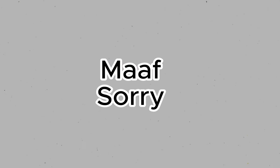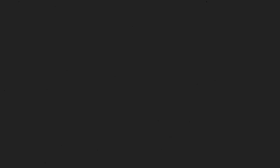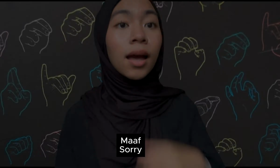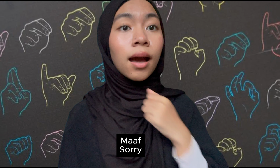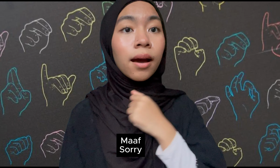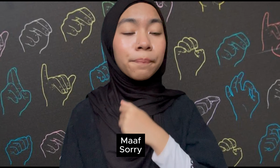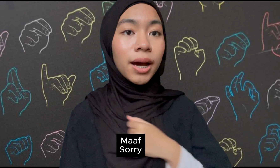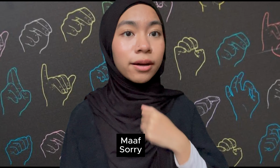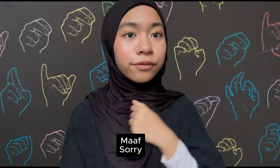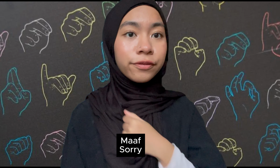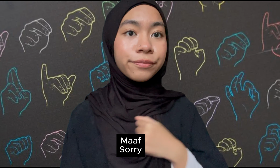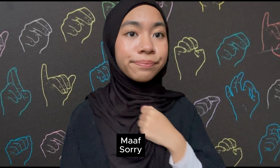Maaf.